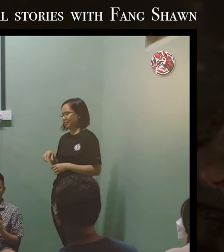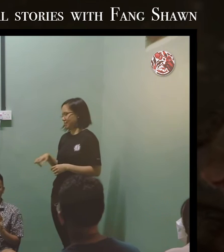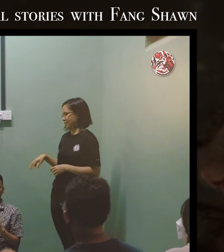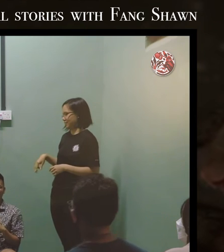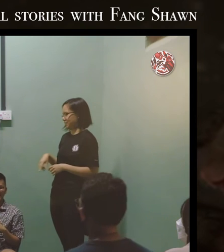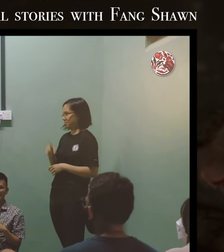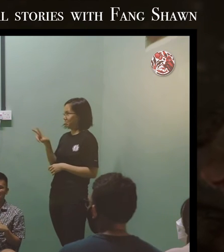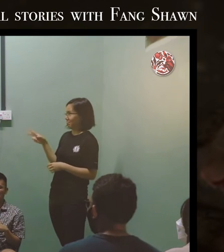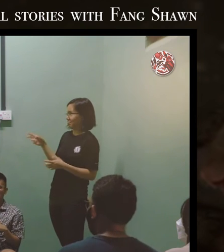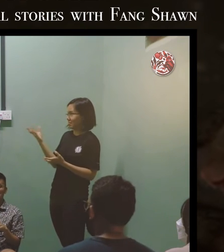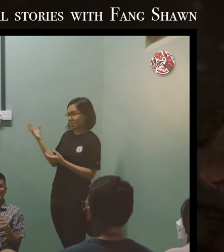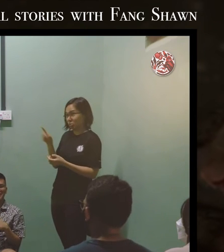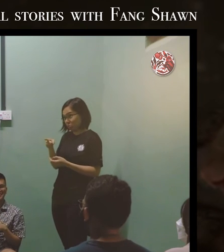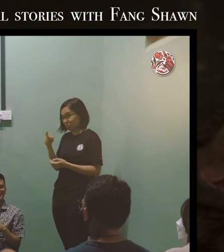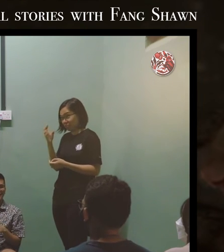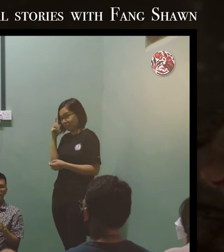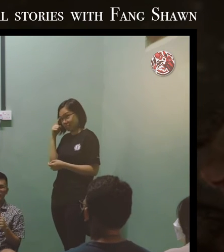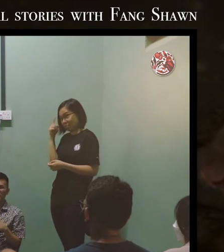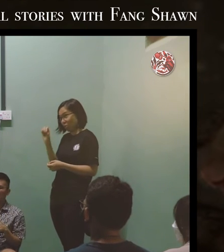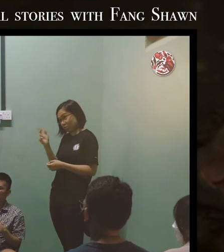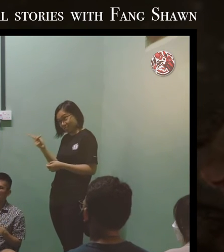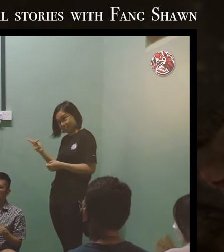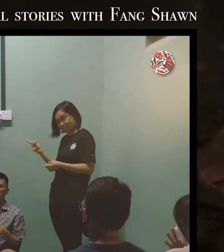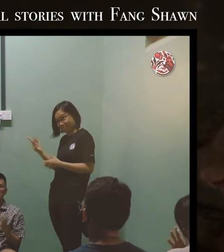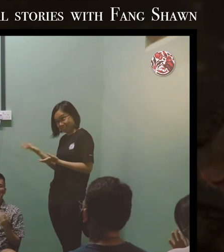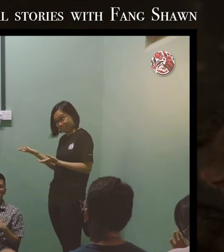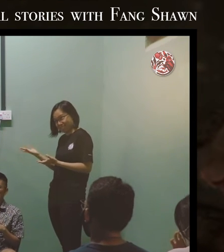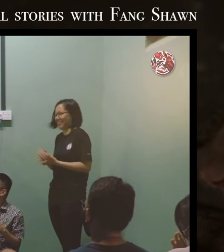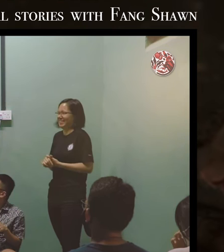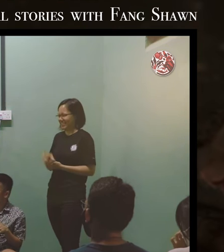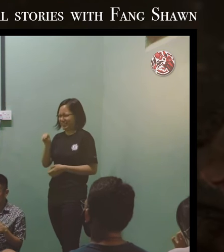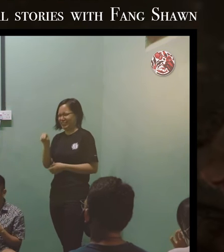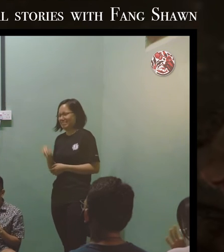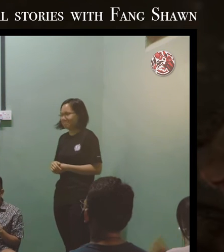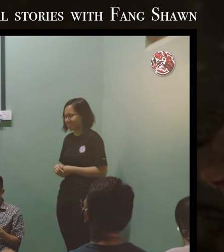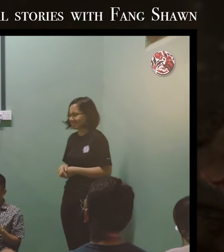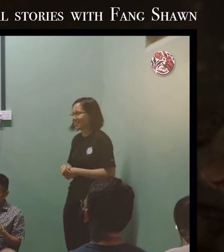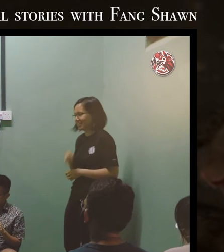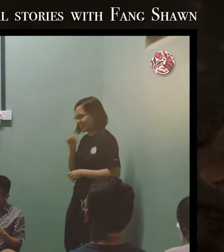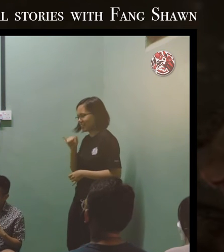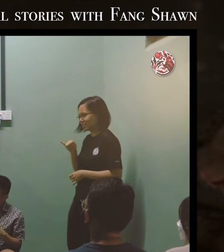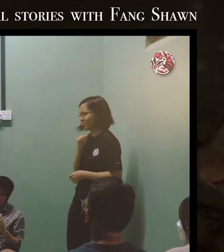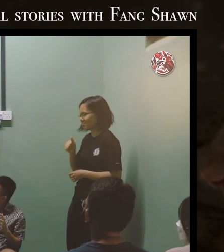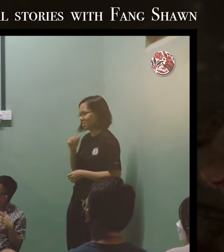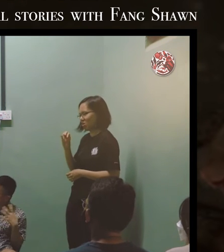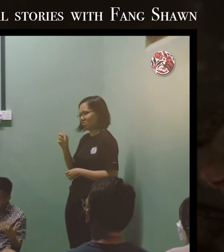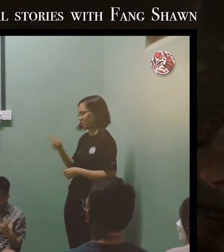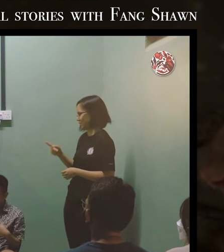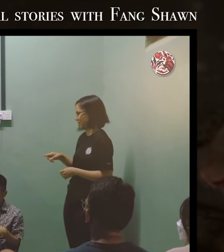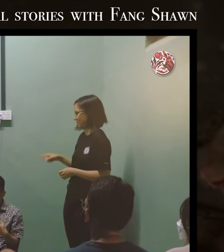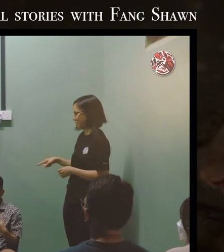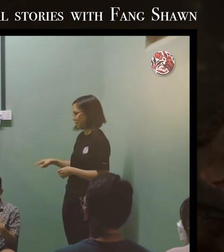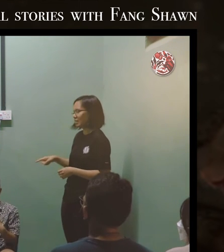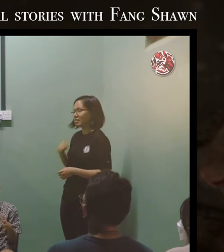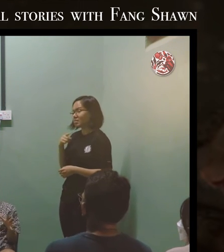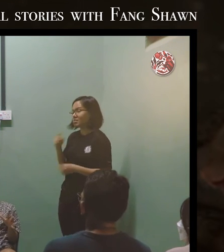harmless? Well, not bad at all. Okay, all got. If y'all come here, I think y'all should know where this is going. Okay, so to a lot of people, it's just sound,